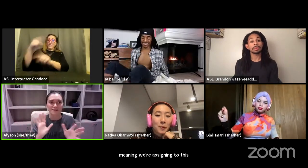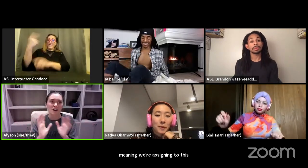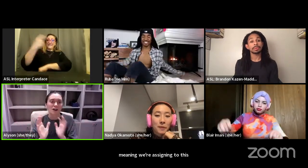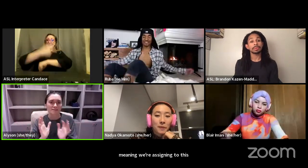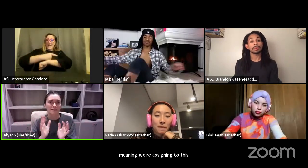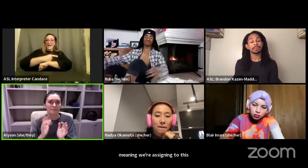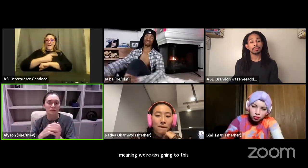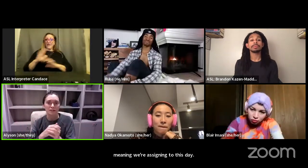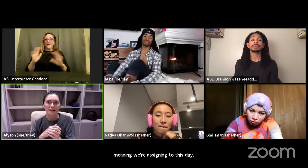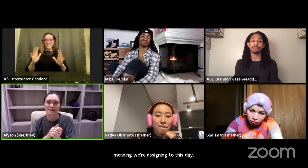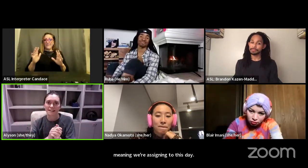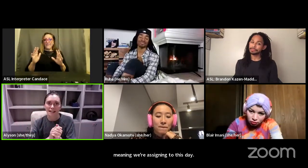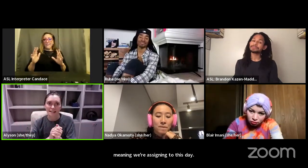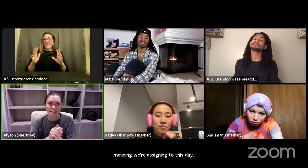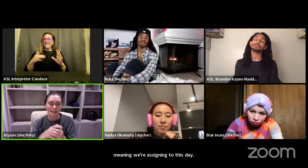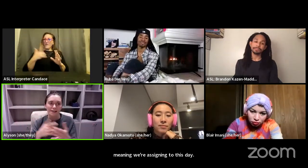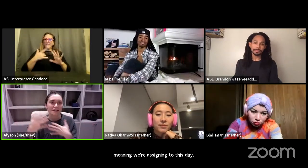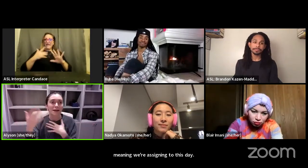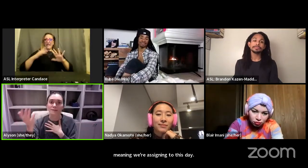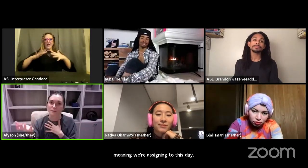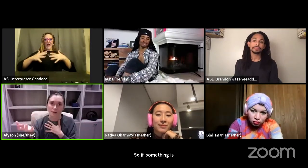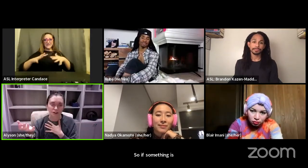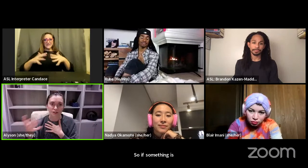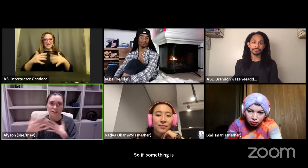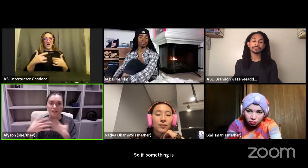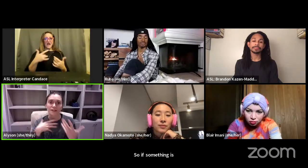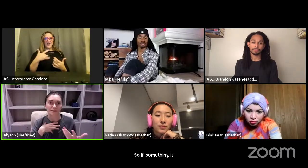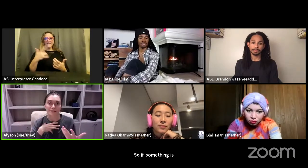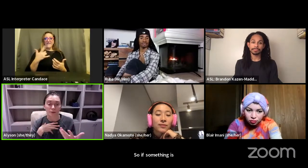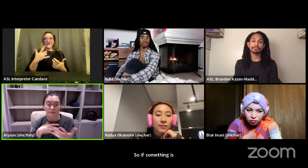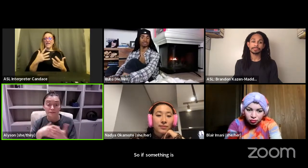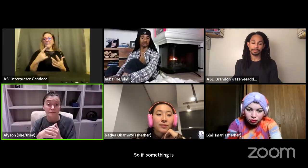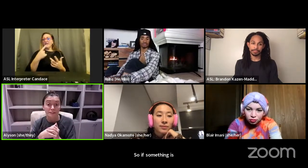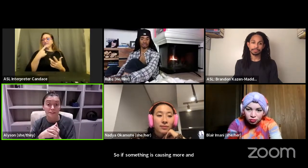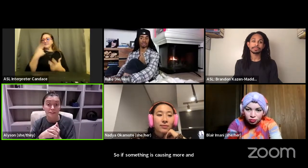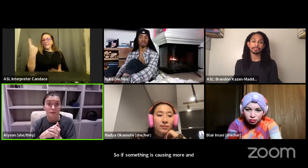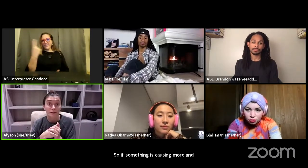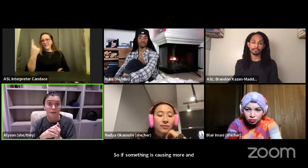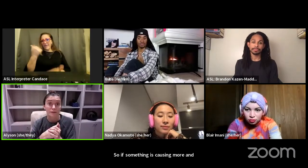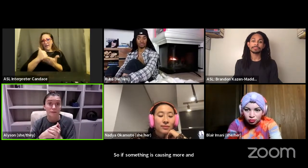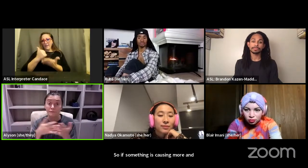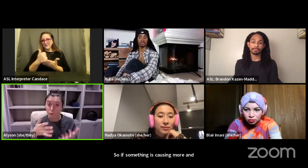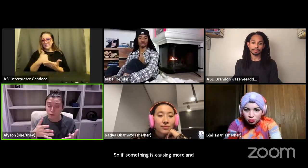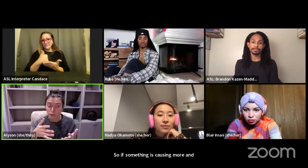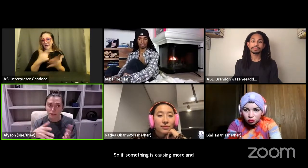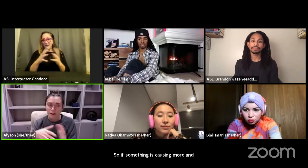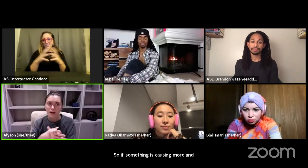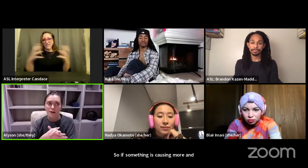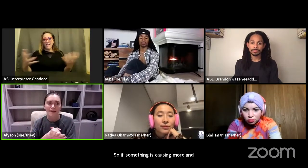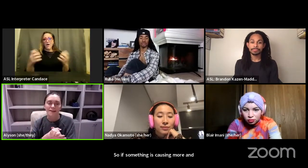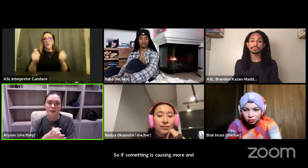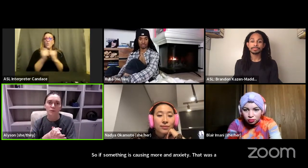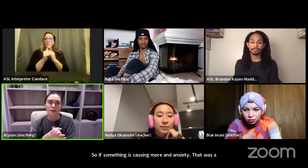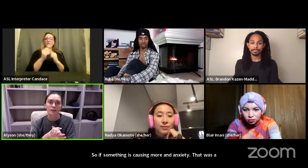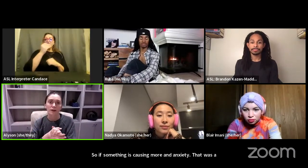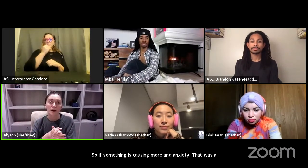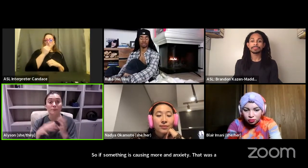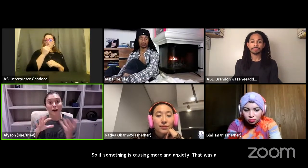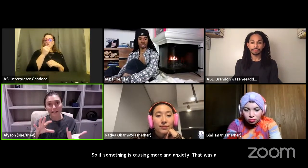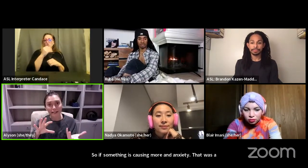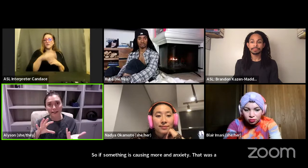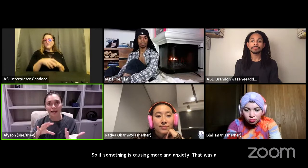something is causing more anxiety, that was a mantra that was helpful for me with food. And then